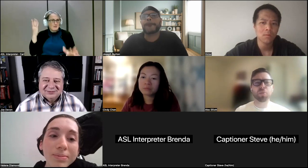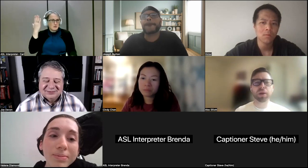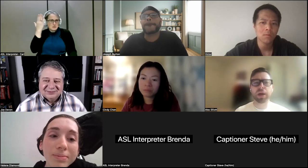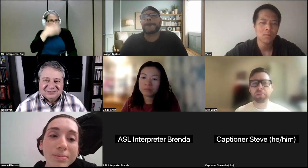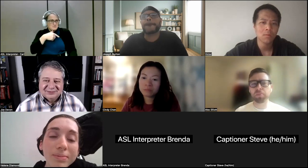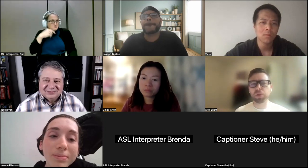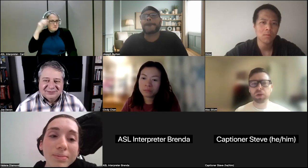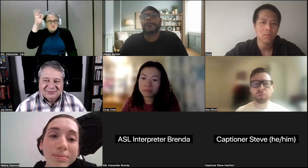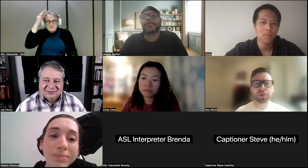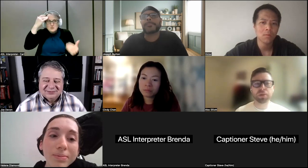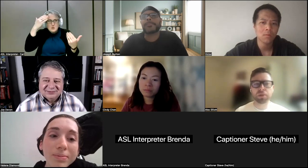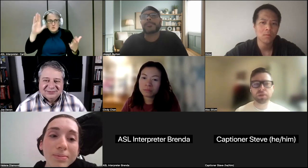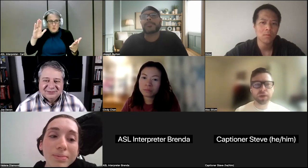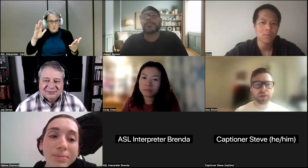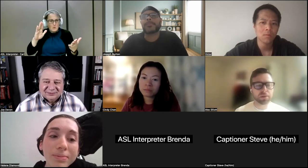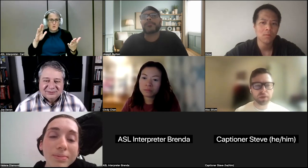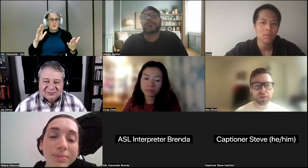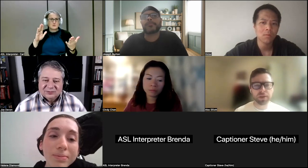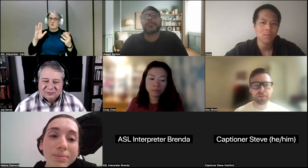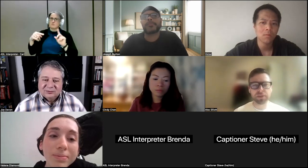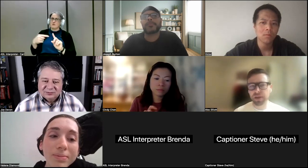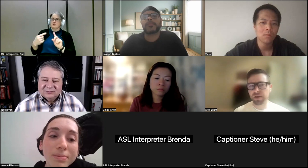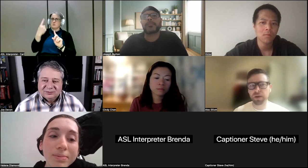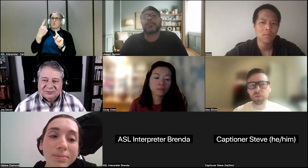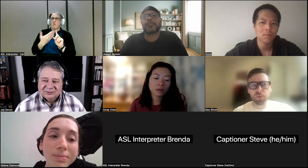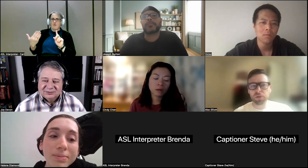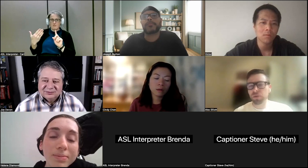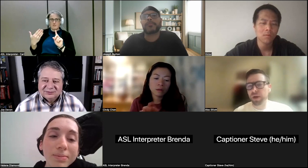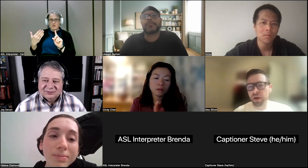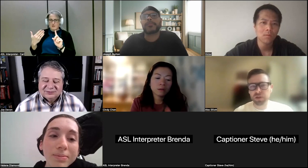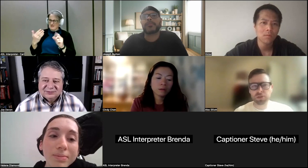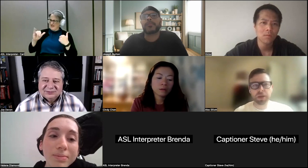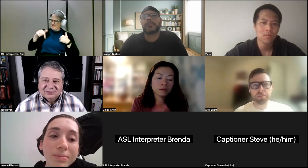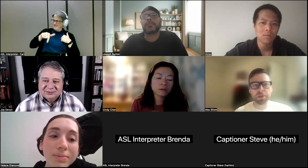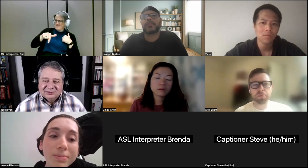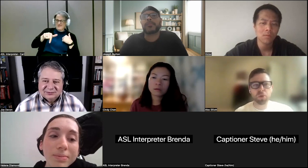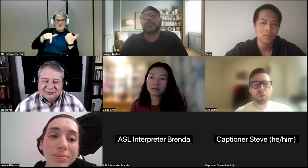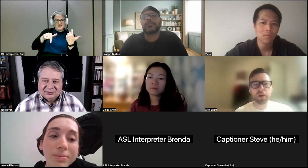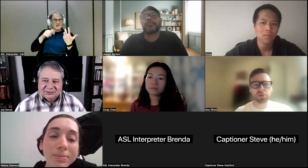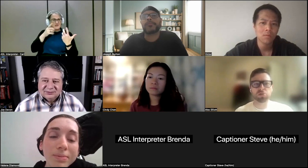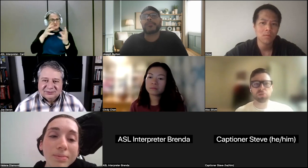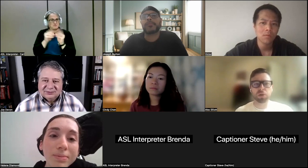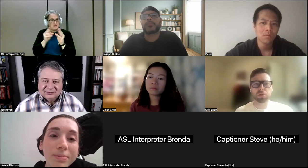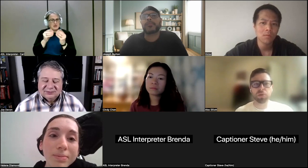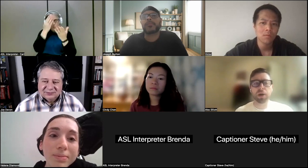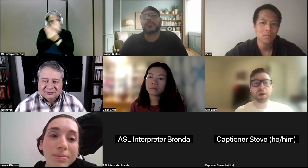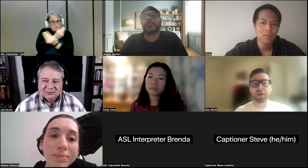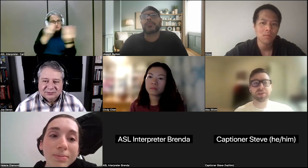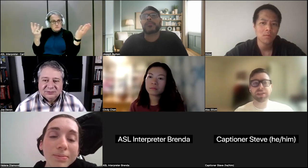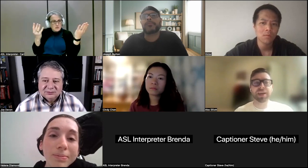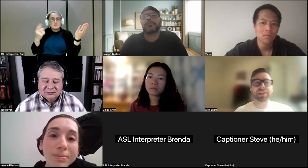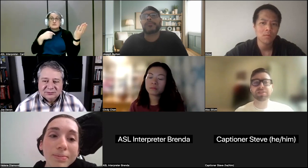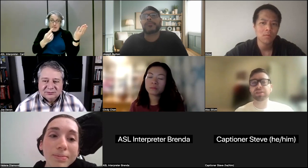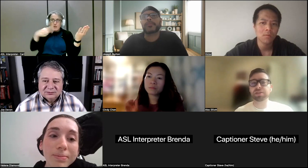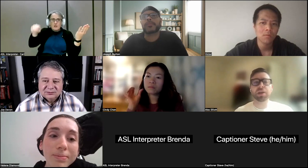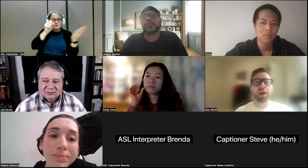there's kind of one gap. I'm really hoping that events like what we're doing right now are just making people more aware, social workers aware of